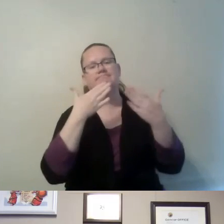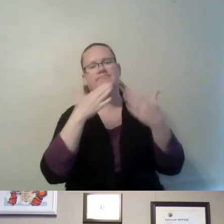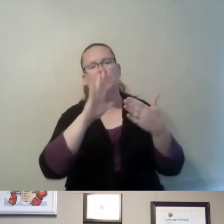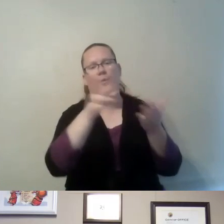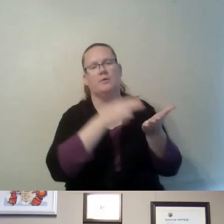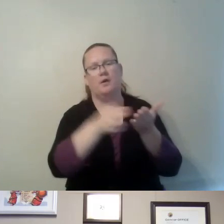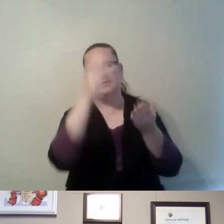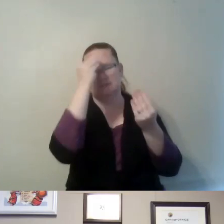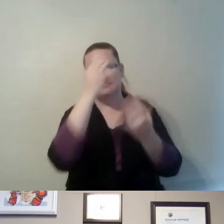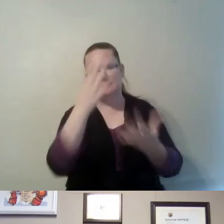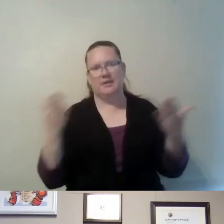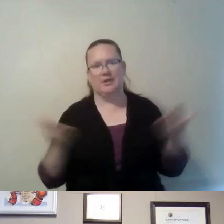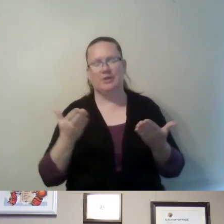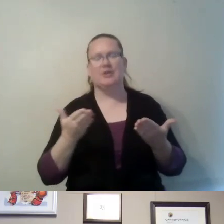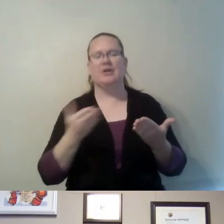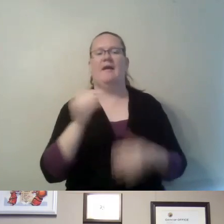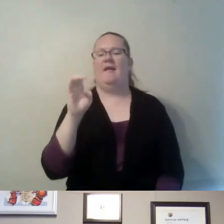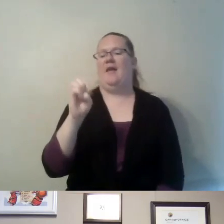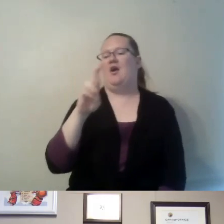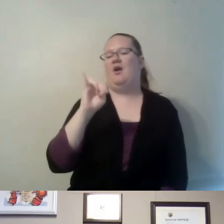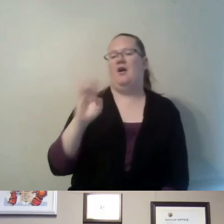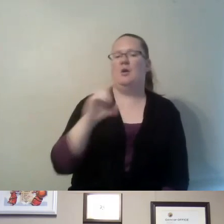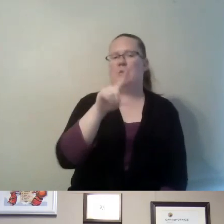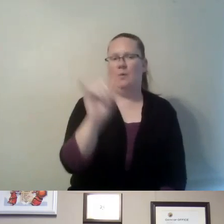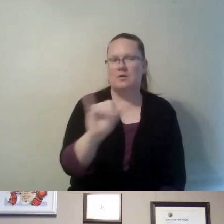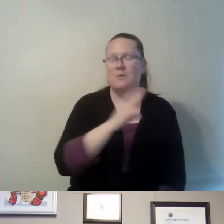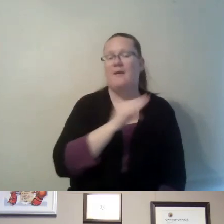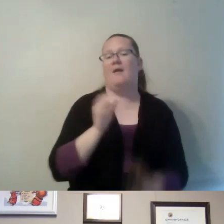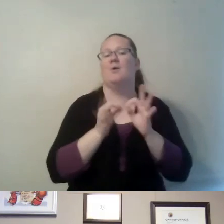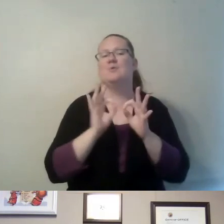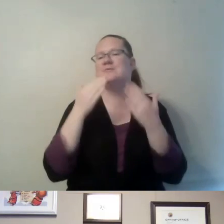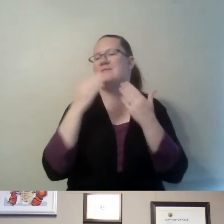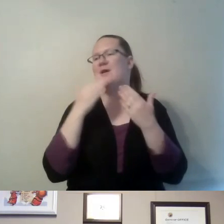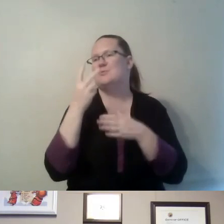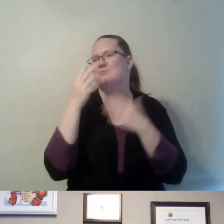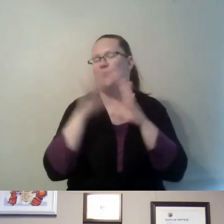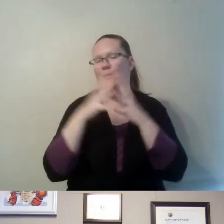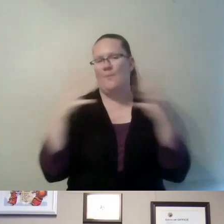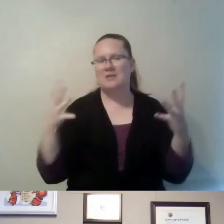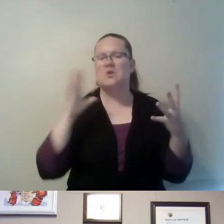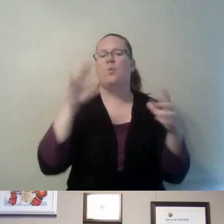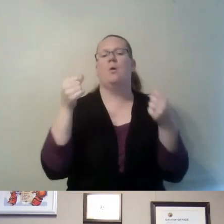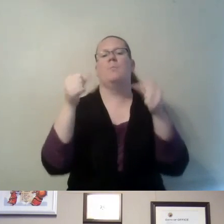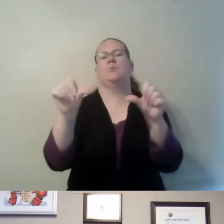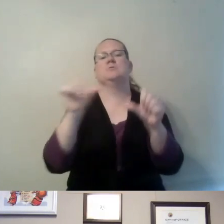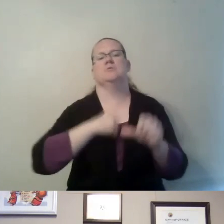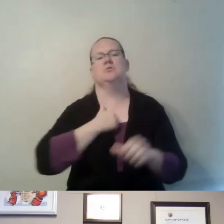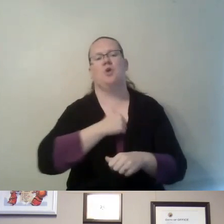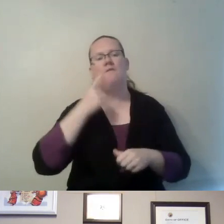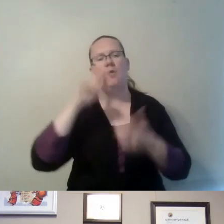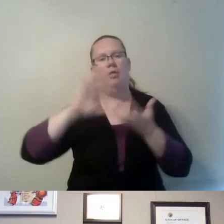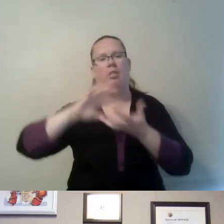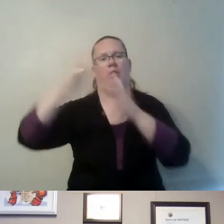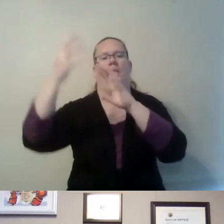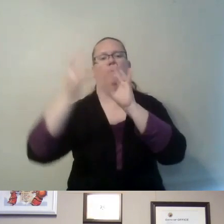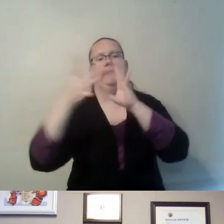us, and Eric, you as well, and our 2 interpreters, thank you so much. We're going to post this. Sorry for the snafu with Facebook